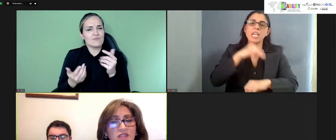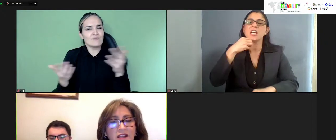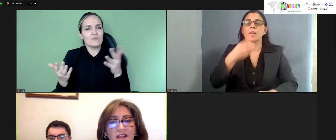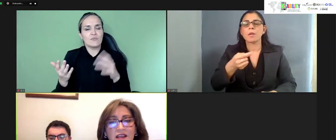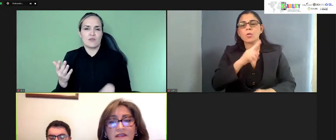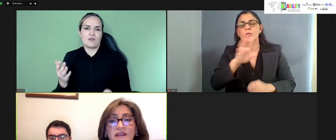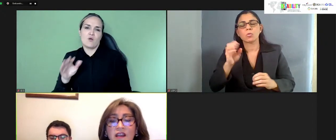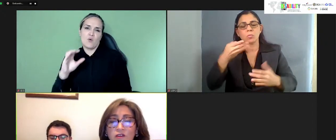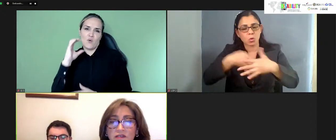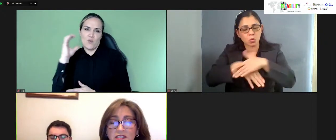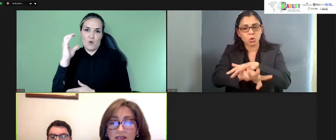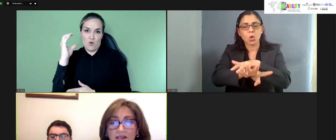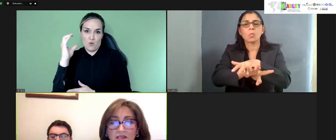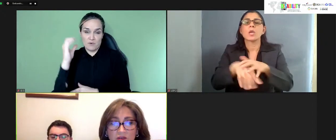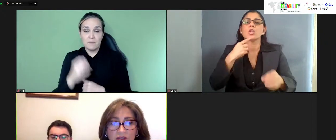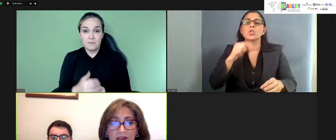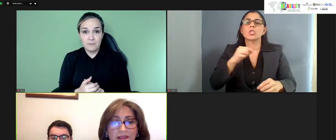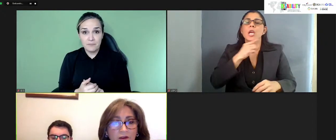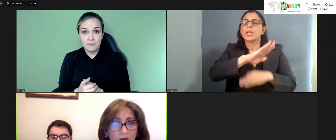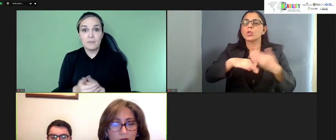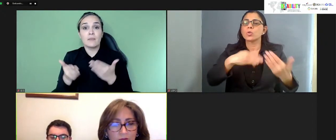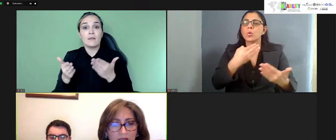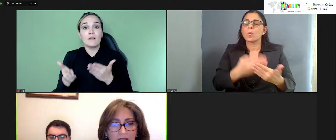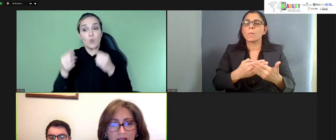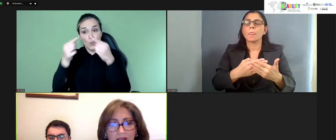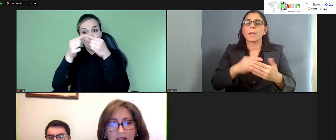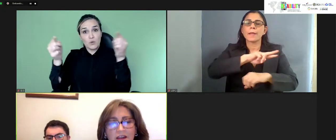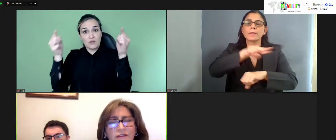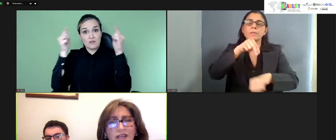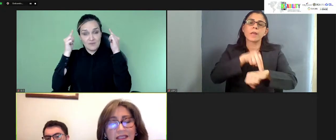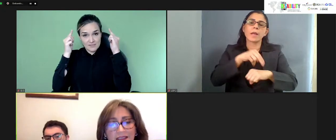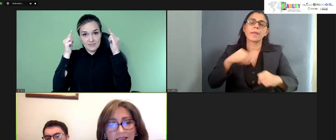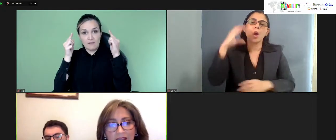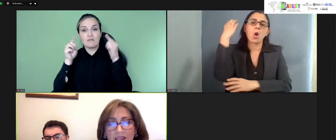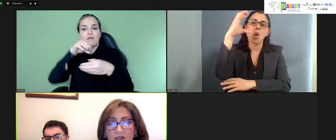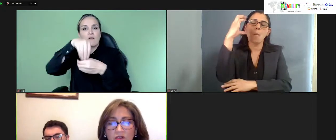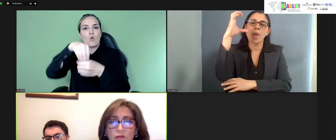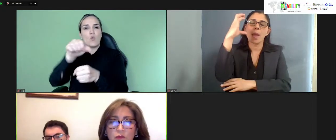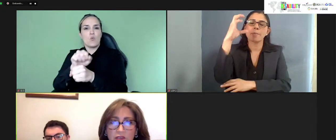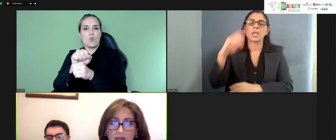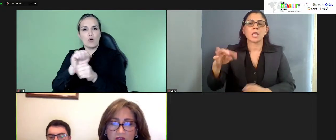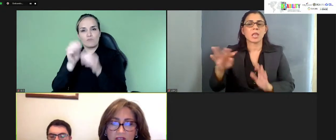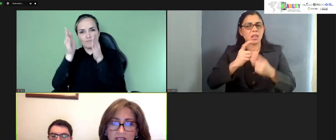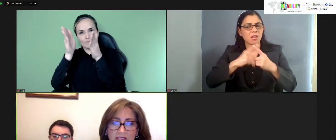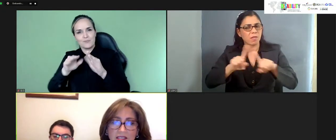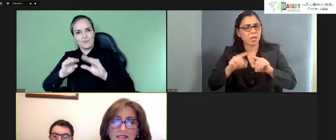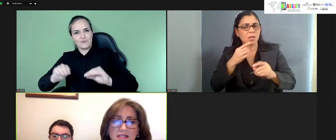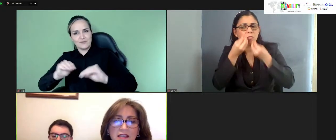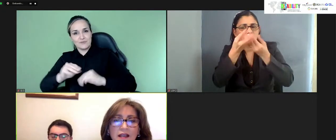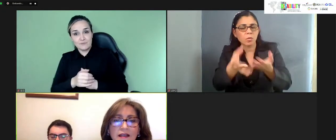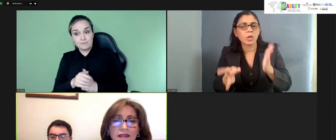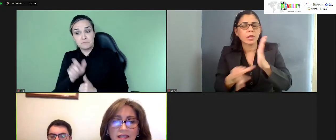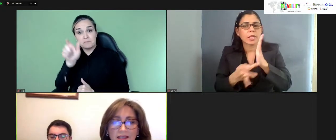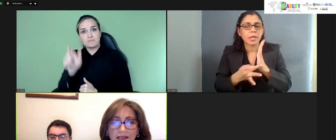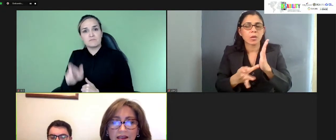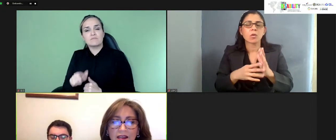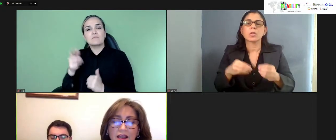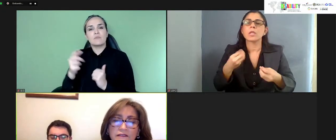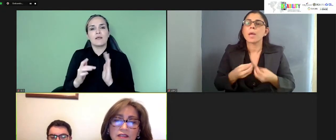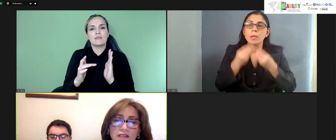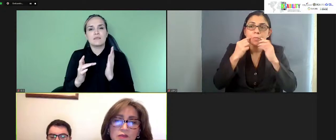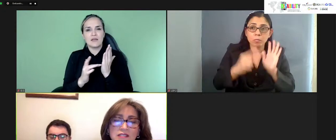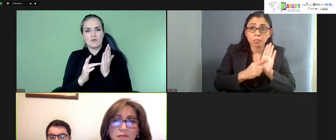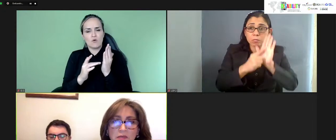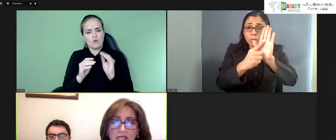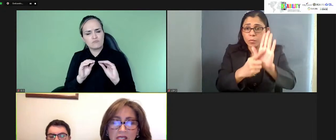he is an a guest professor by the national university of columbia technical referendum of the project